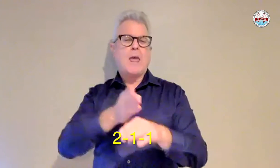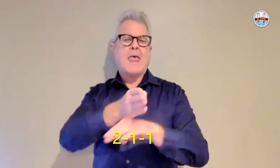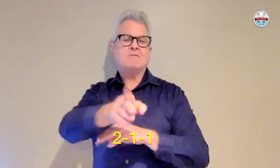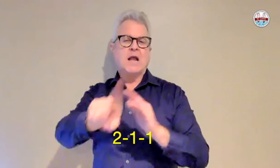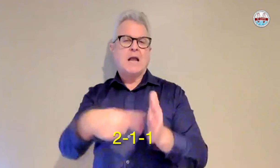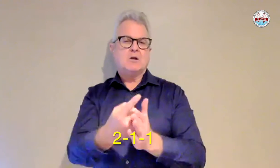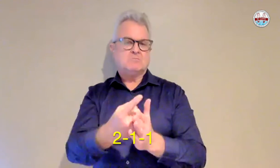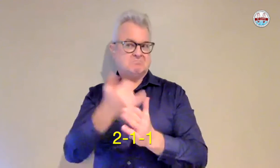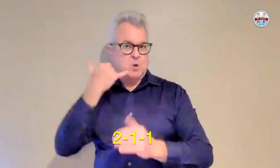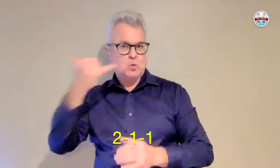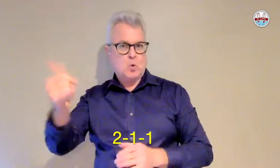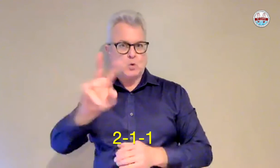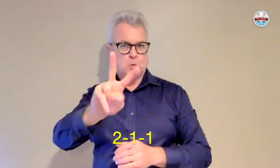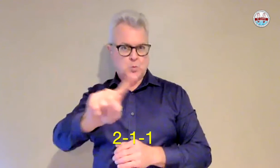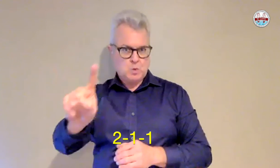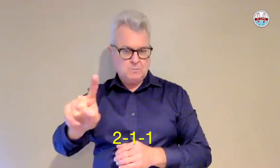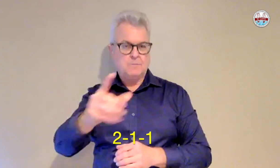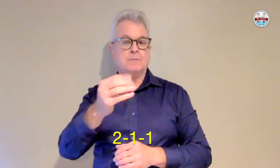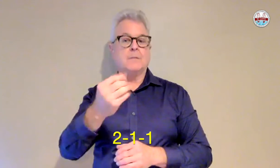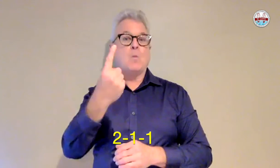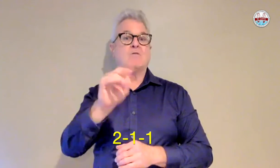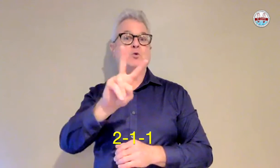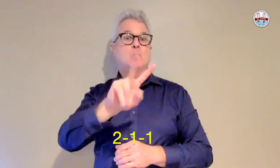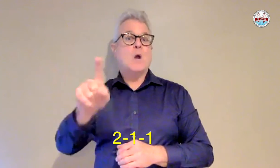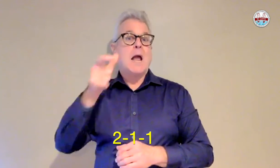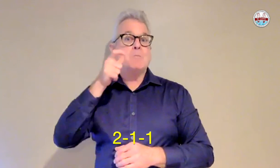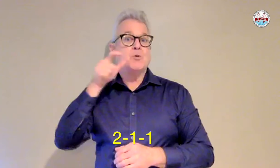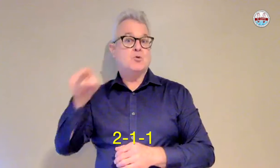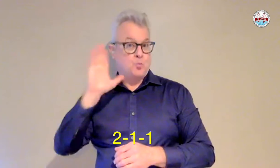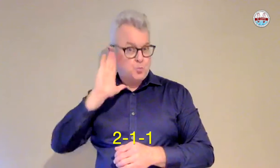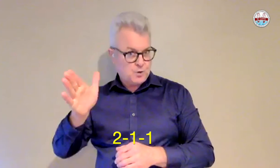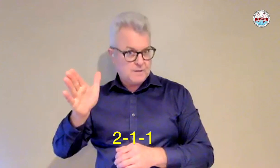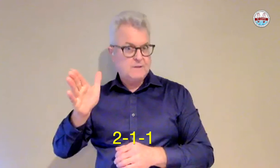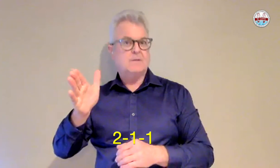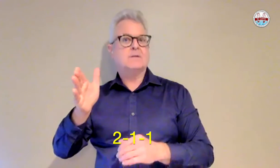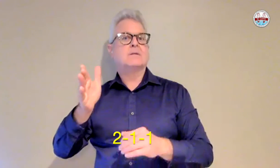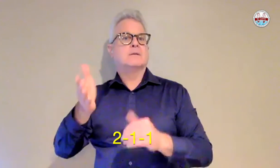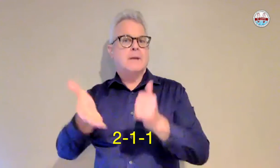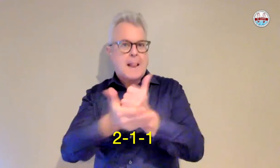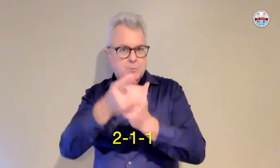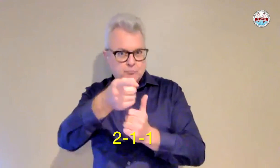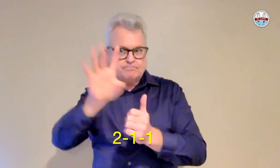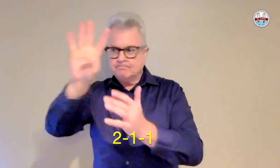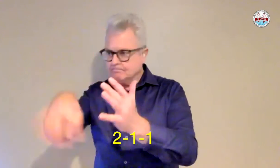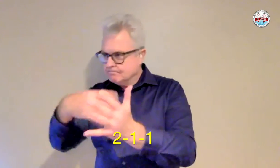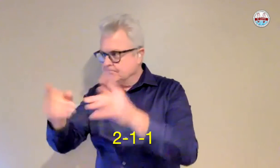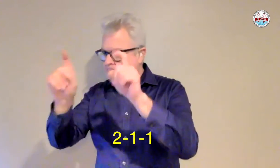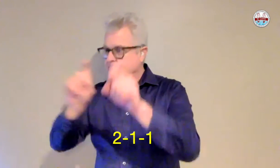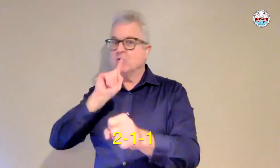the confirmation. Also, you can call 211 after hours, which is 24/7 available,